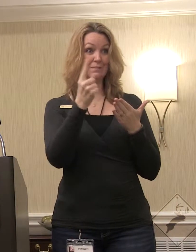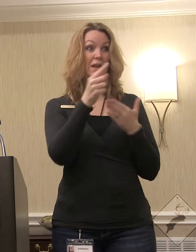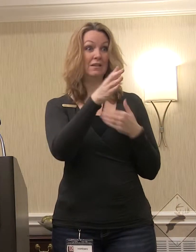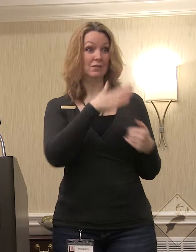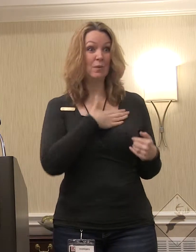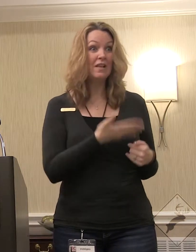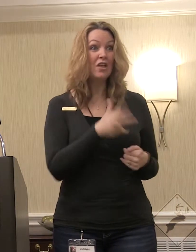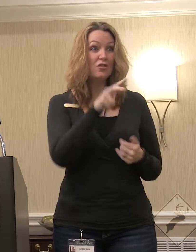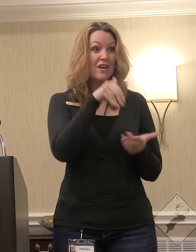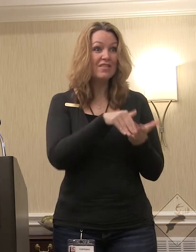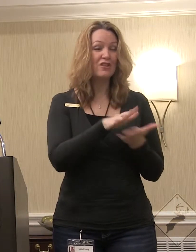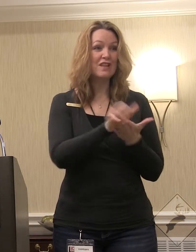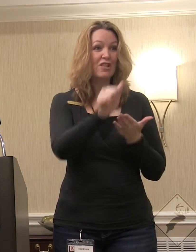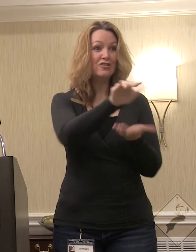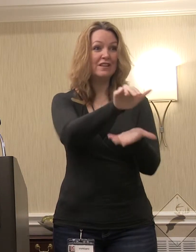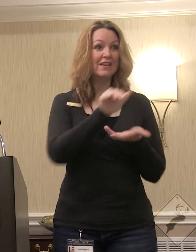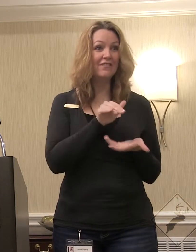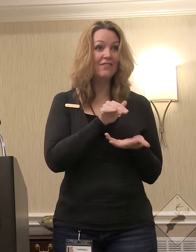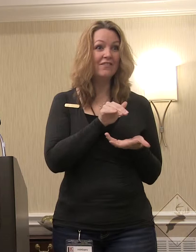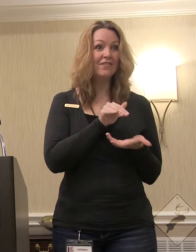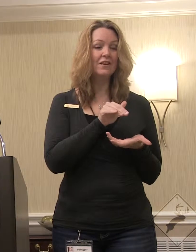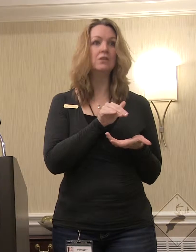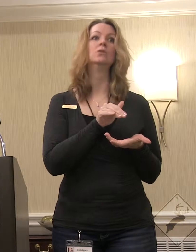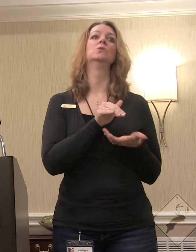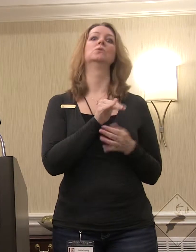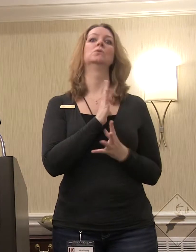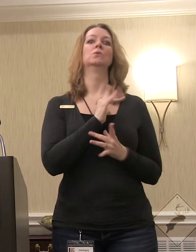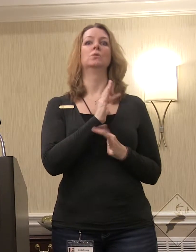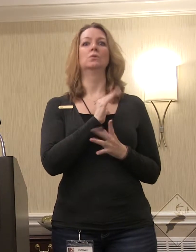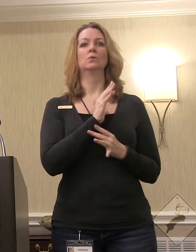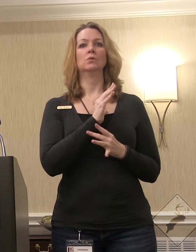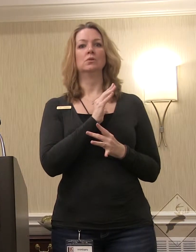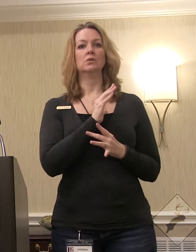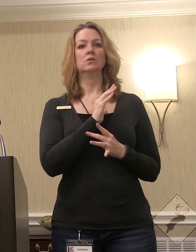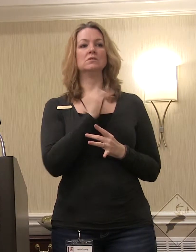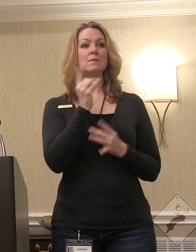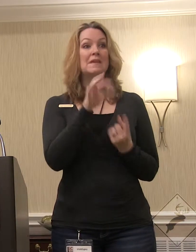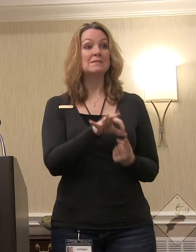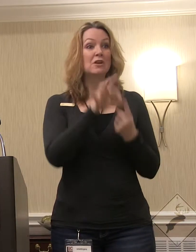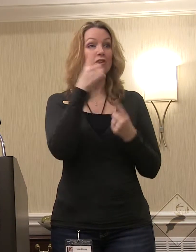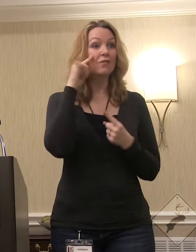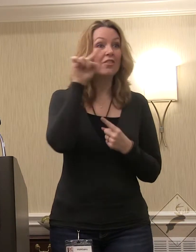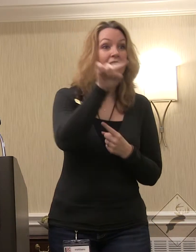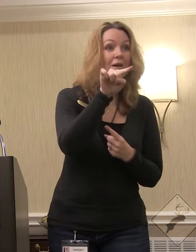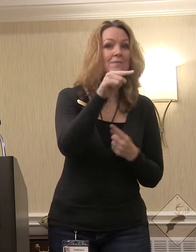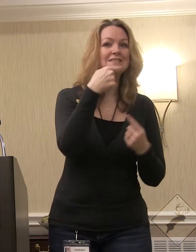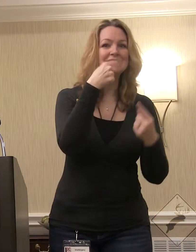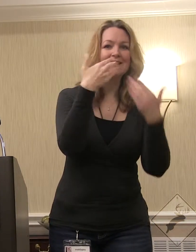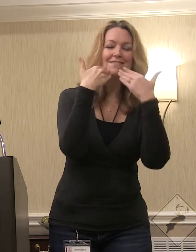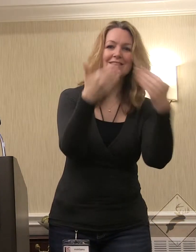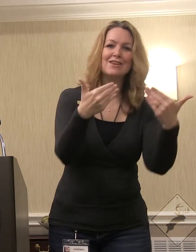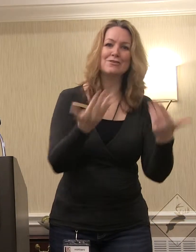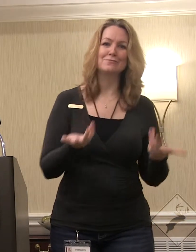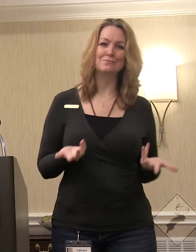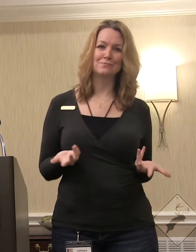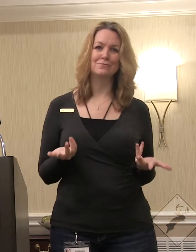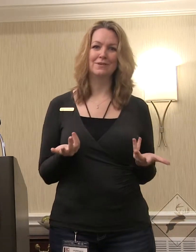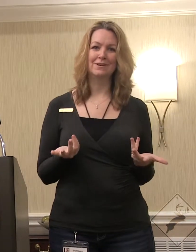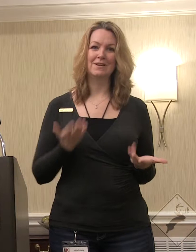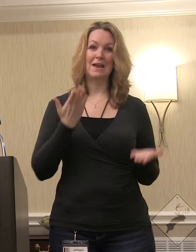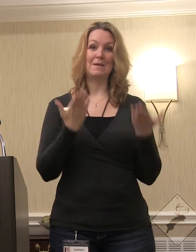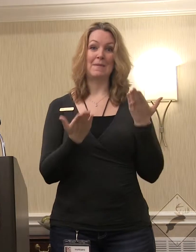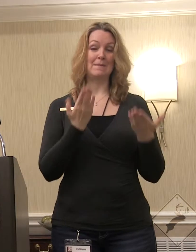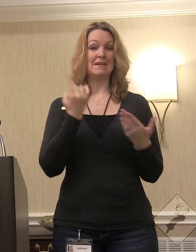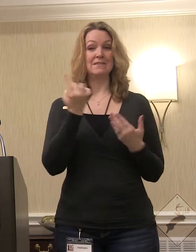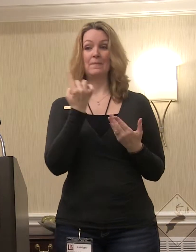that's giving you $3,000, be sure you do something special for them. You may be